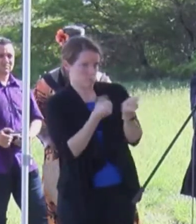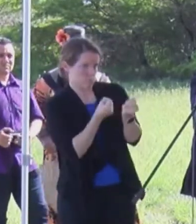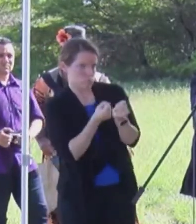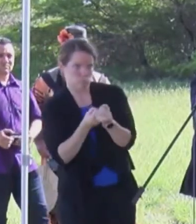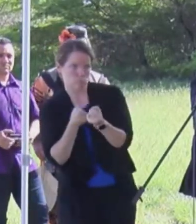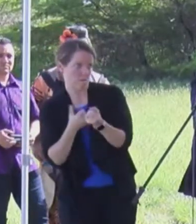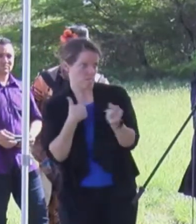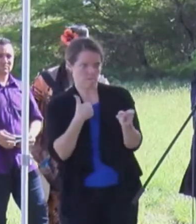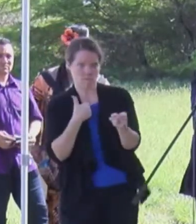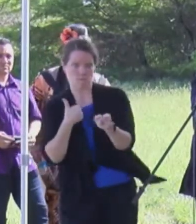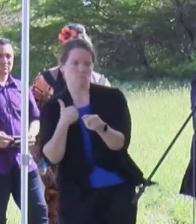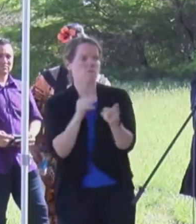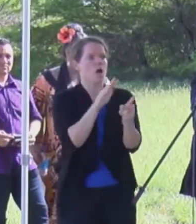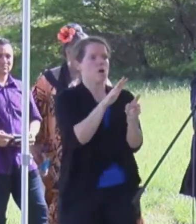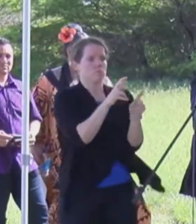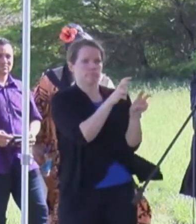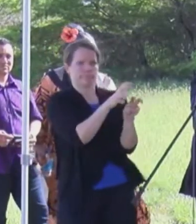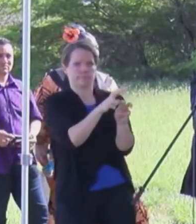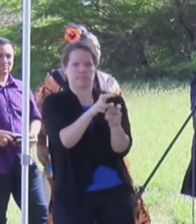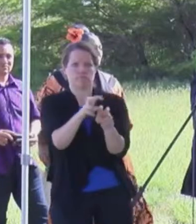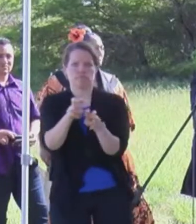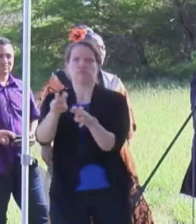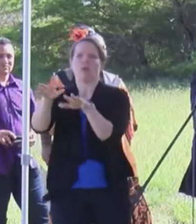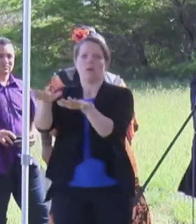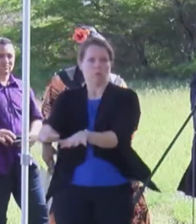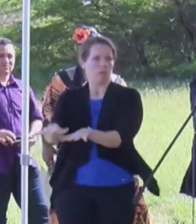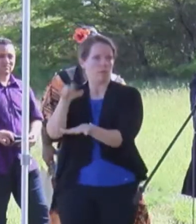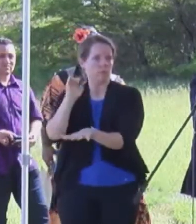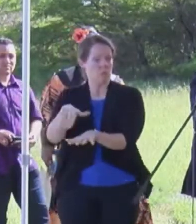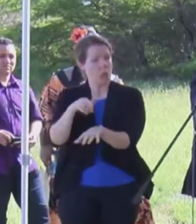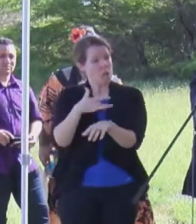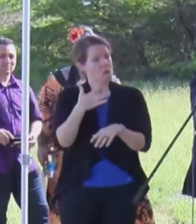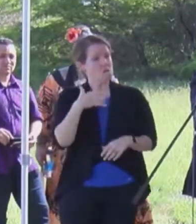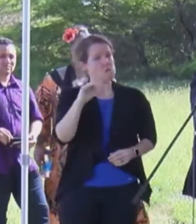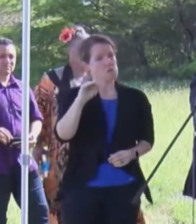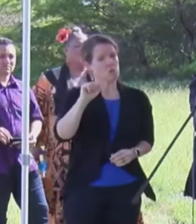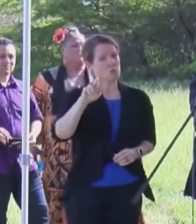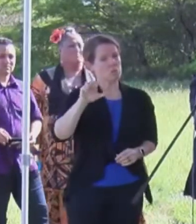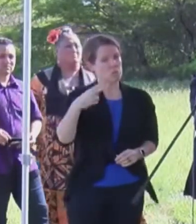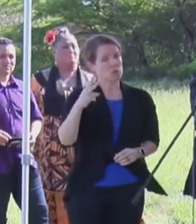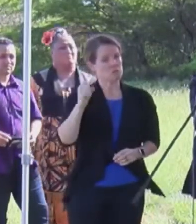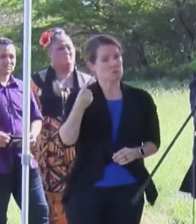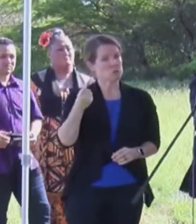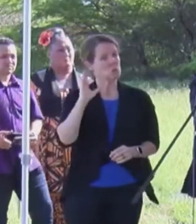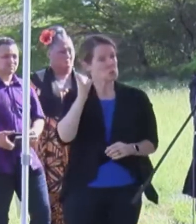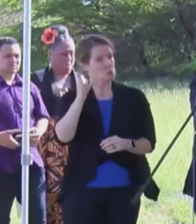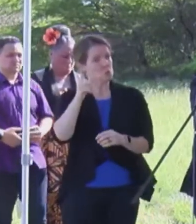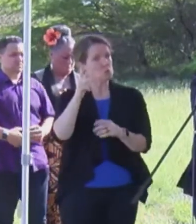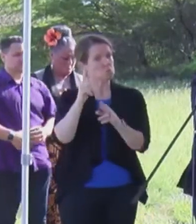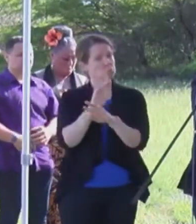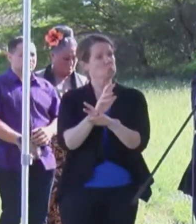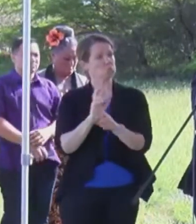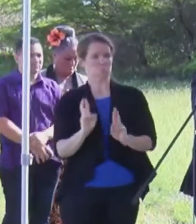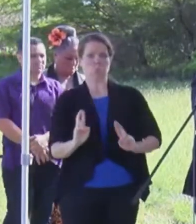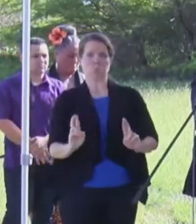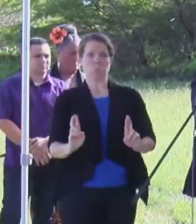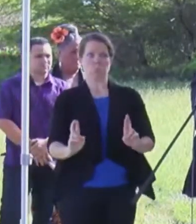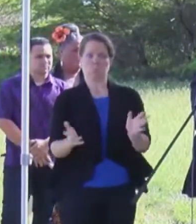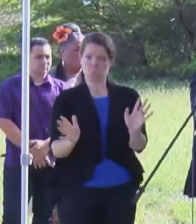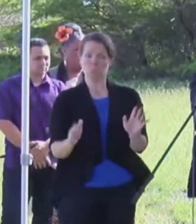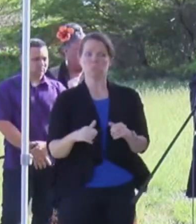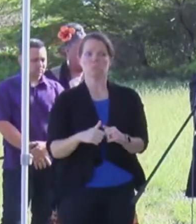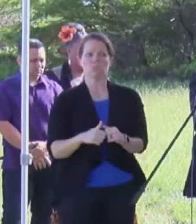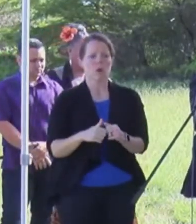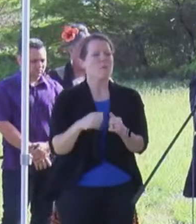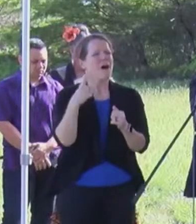good until March 1st at this rate already. And we would really like to have a long game on the way